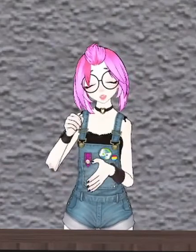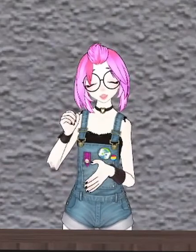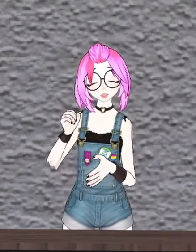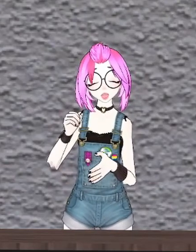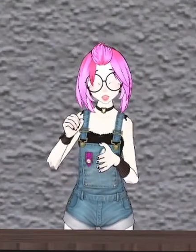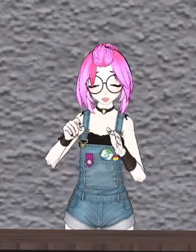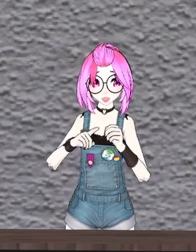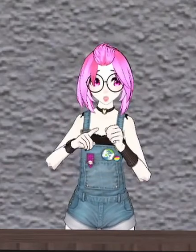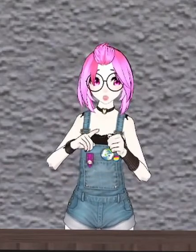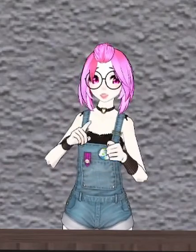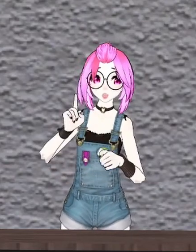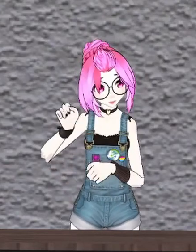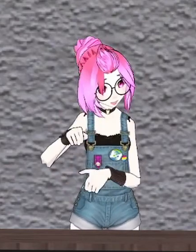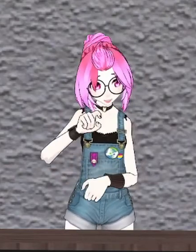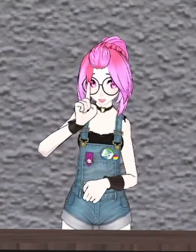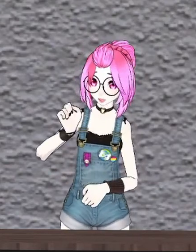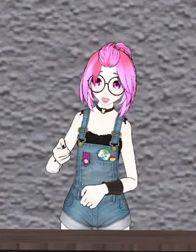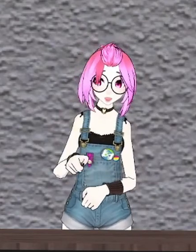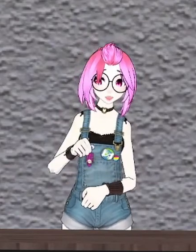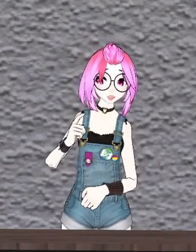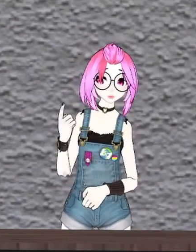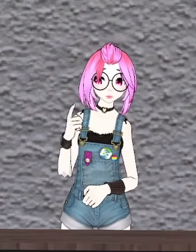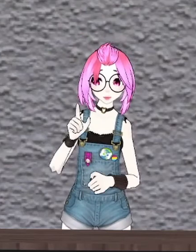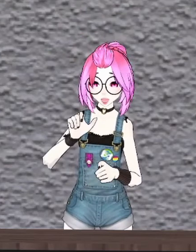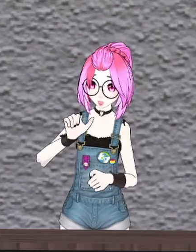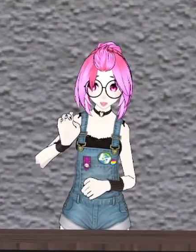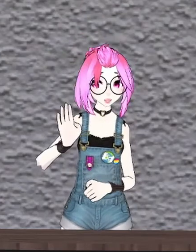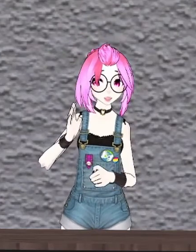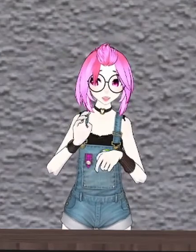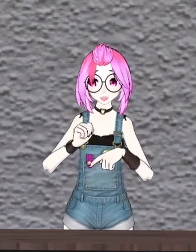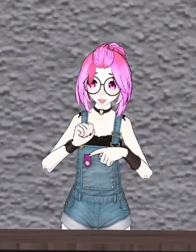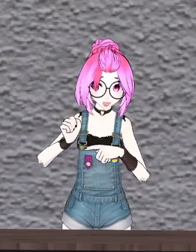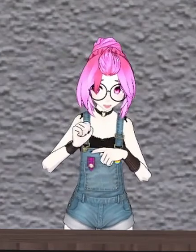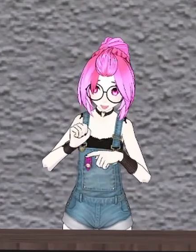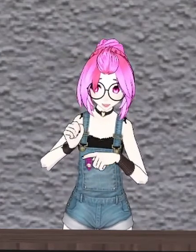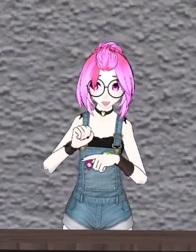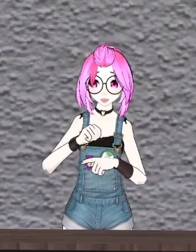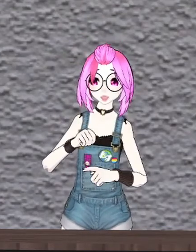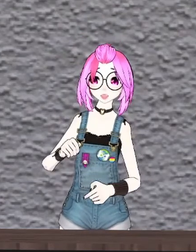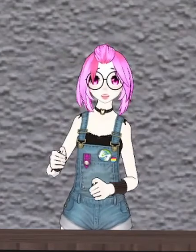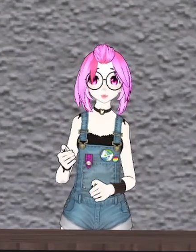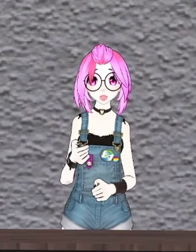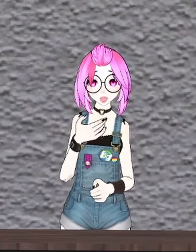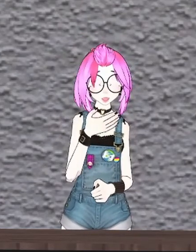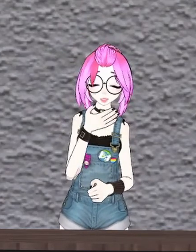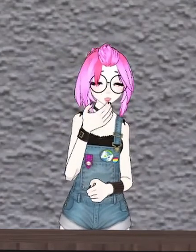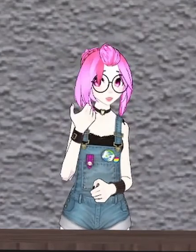learn actual words. So, yes, 100%. Learn the ABCs and practice. That's